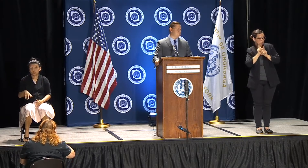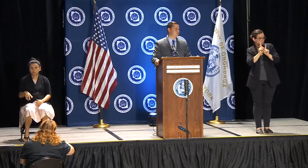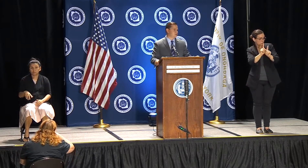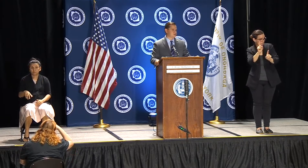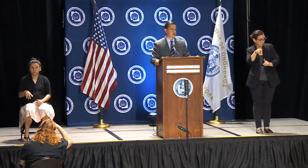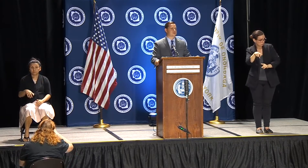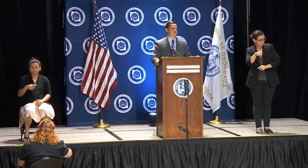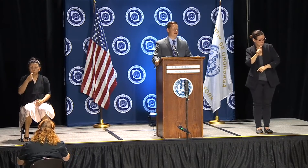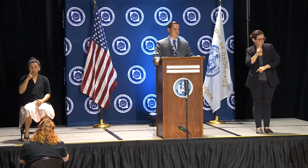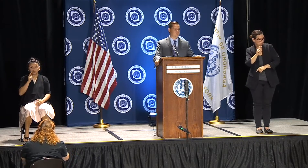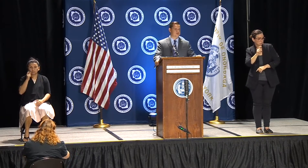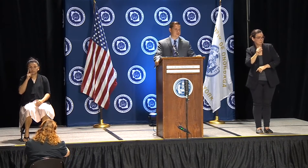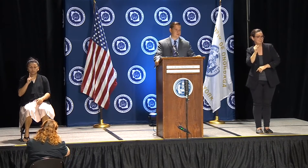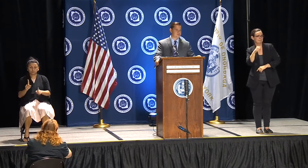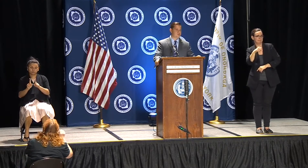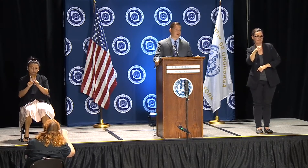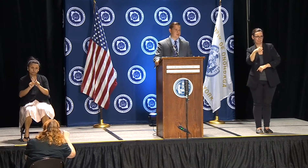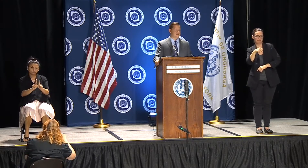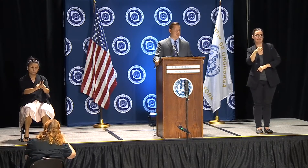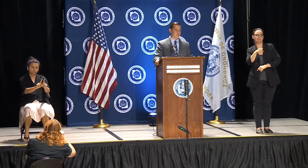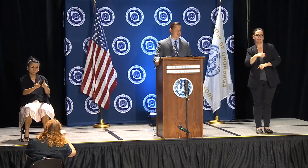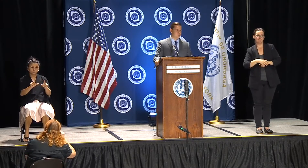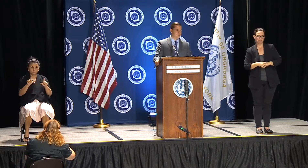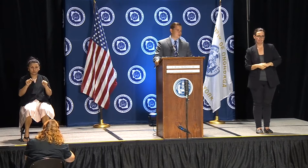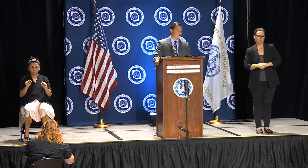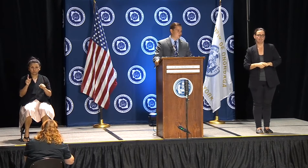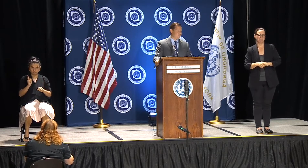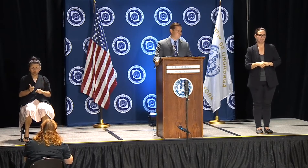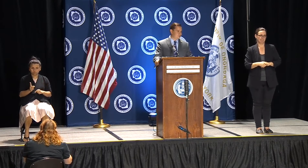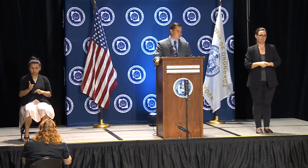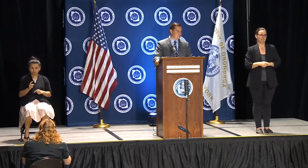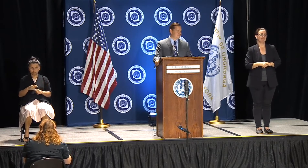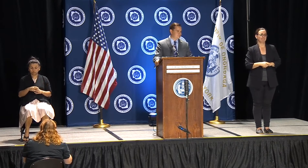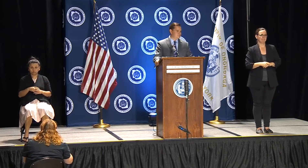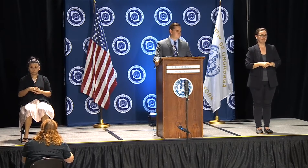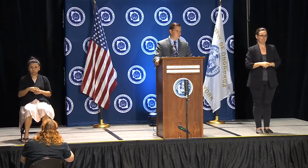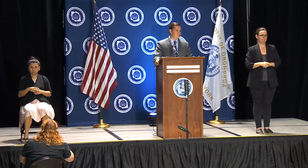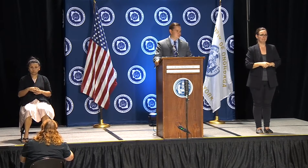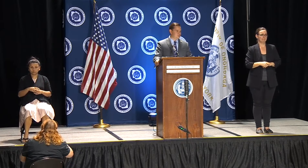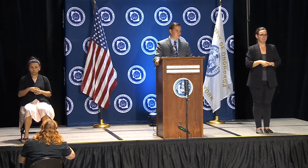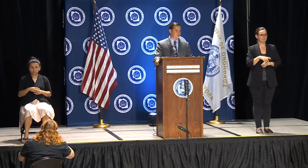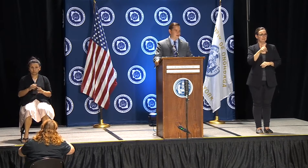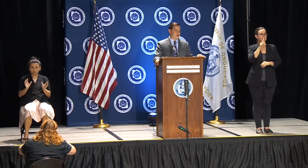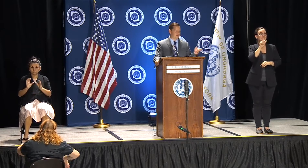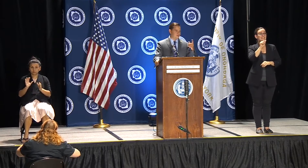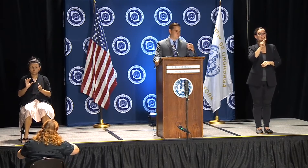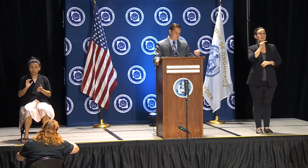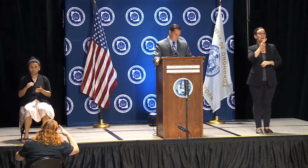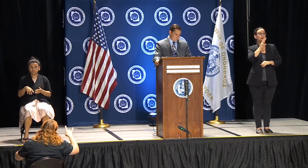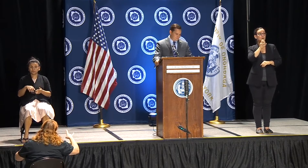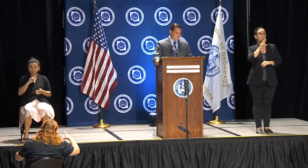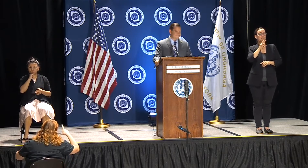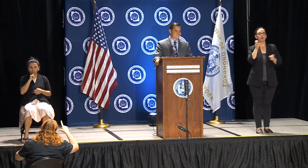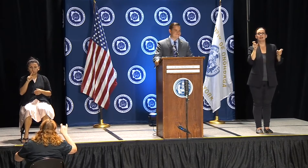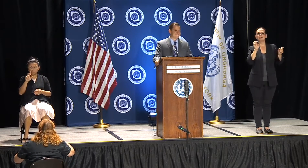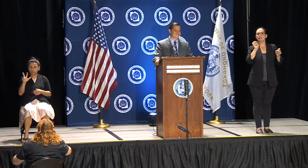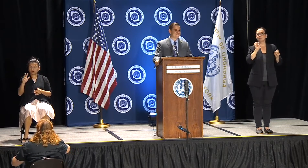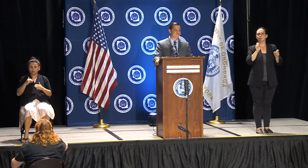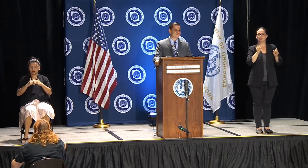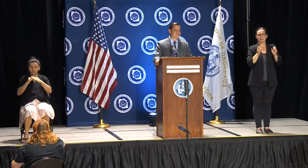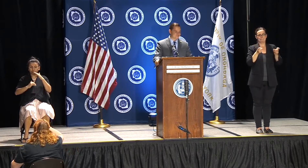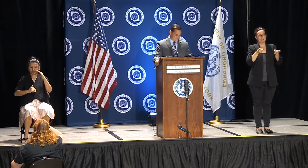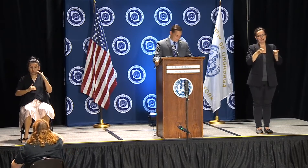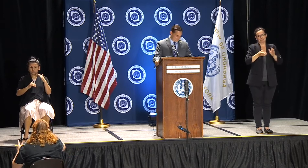yes. The answer is yes, as Dan Weirs is shaking his head at me. So there's a reason we have Dan around.